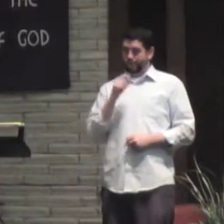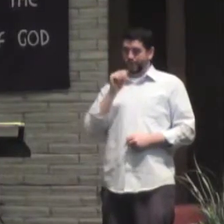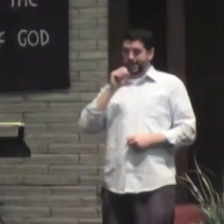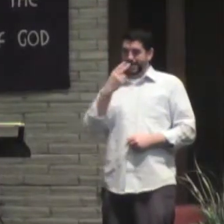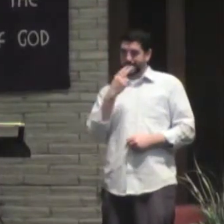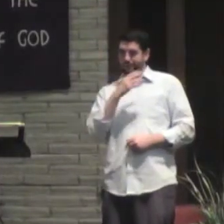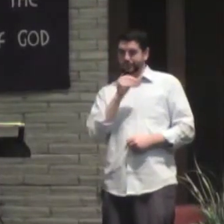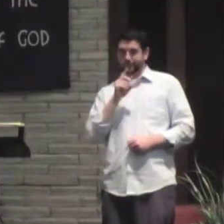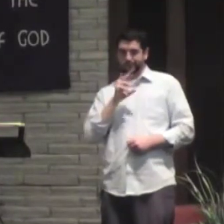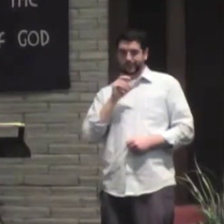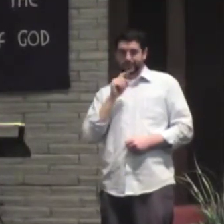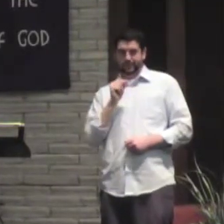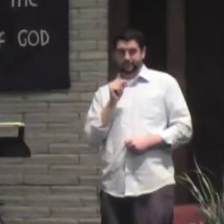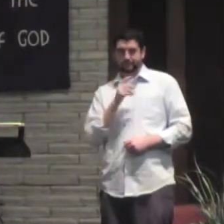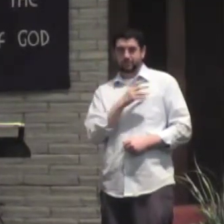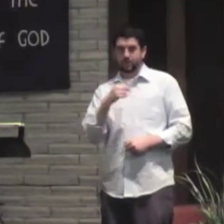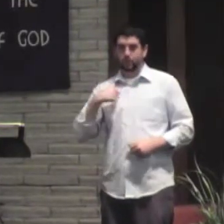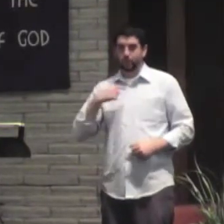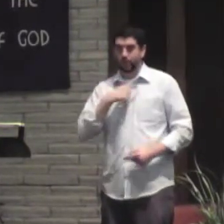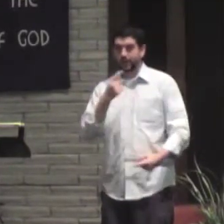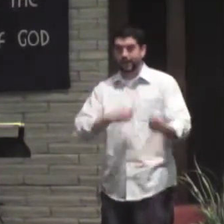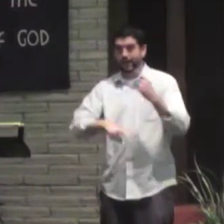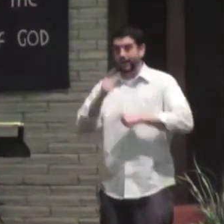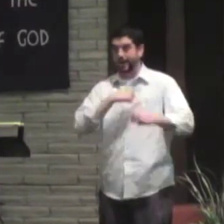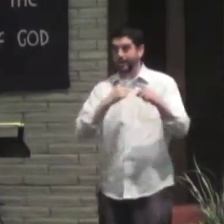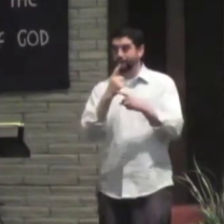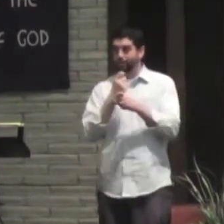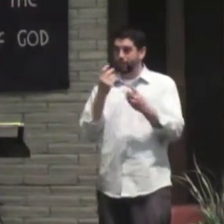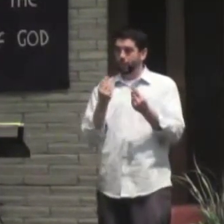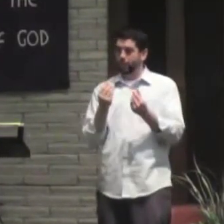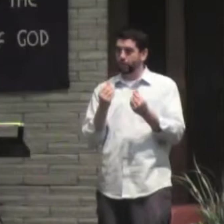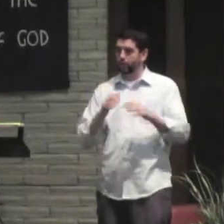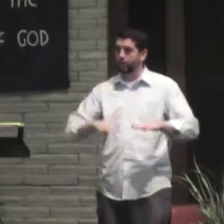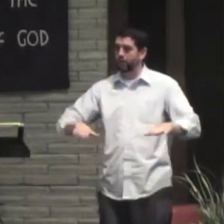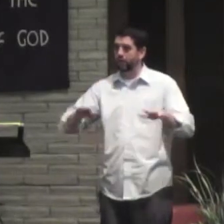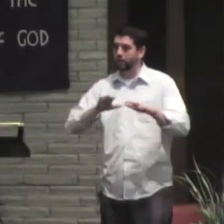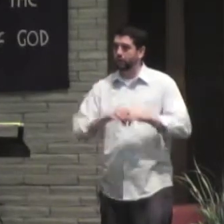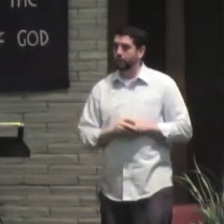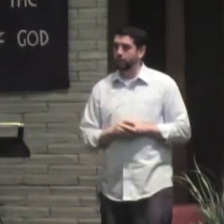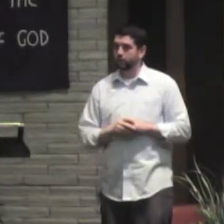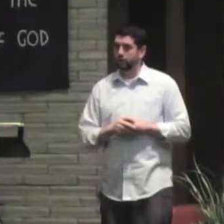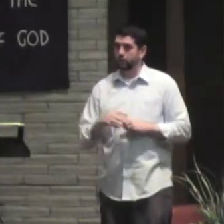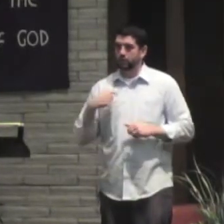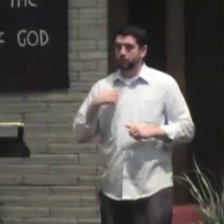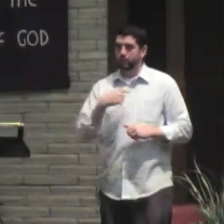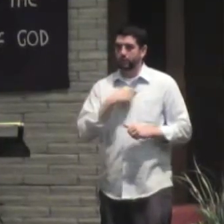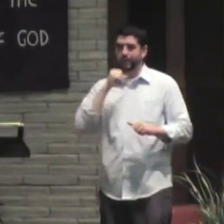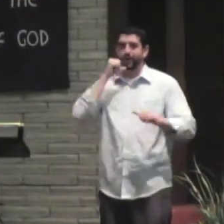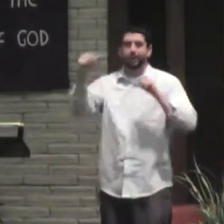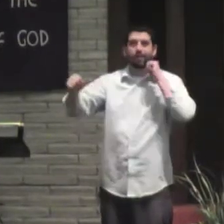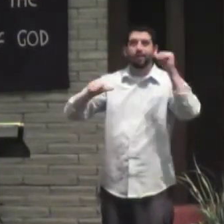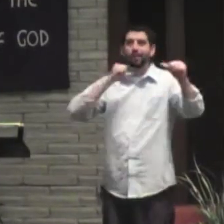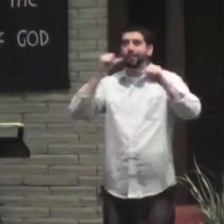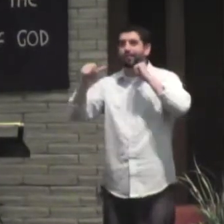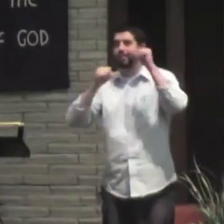the ground. We deny our dependence on God.